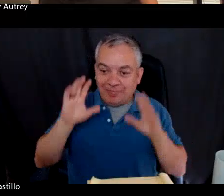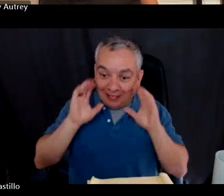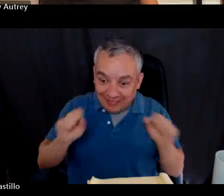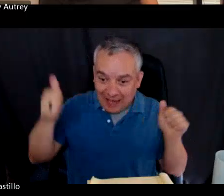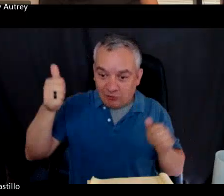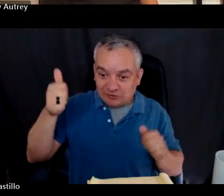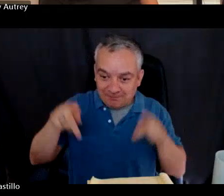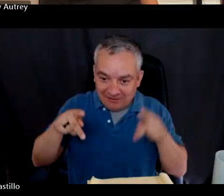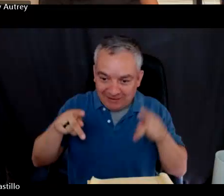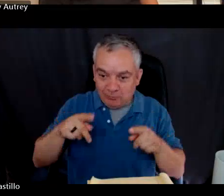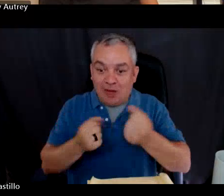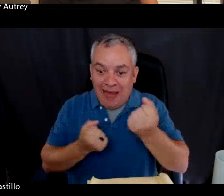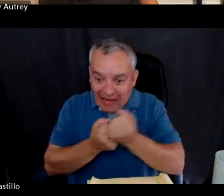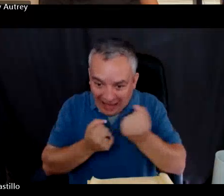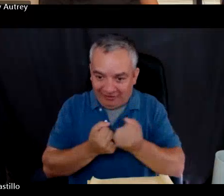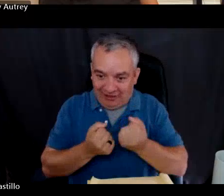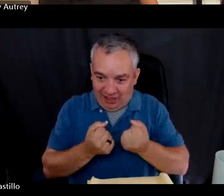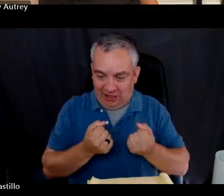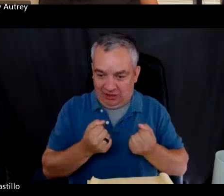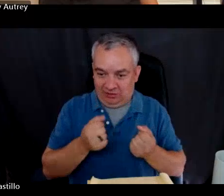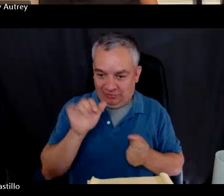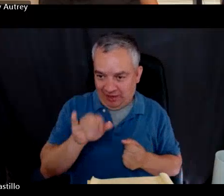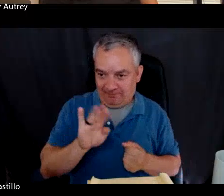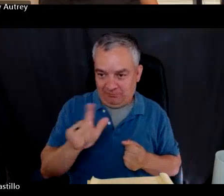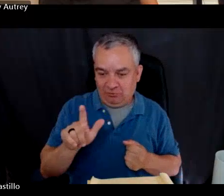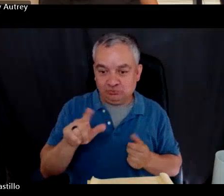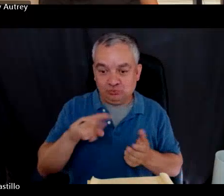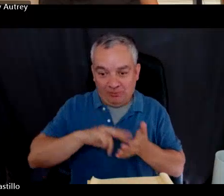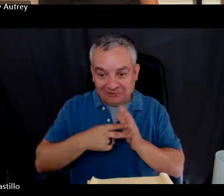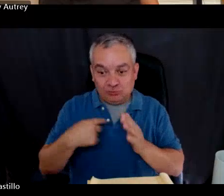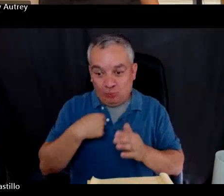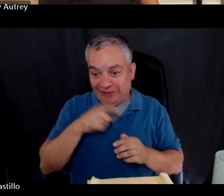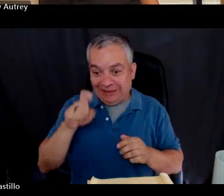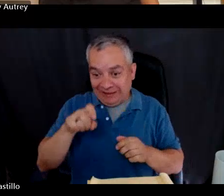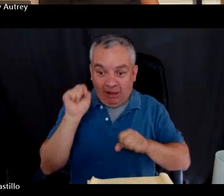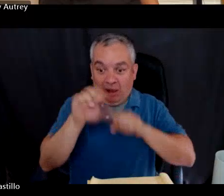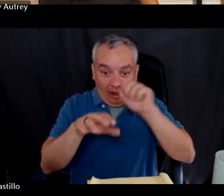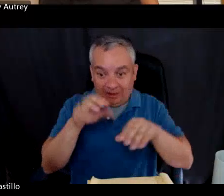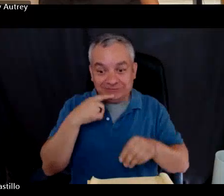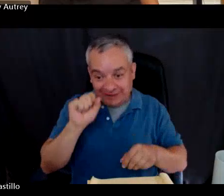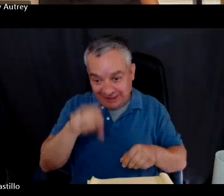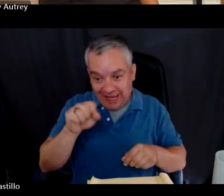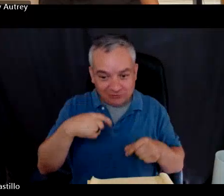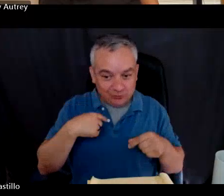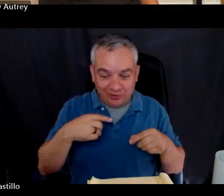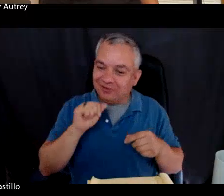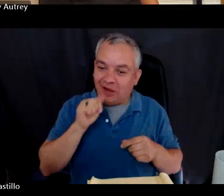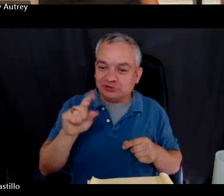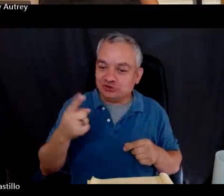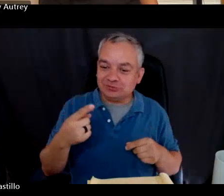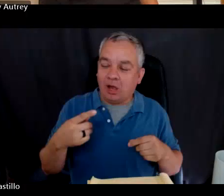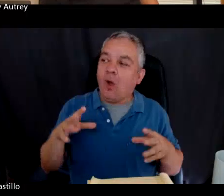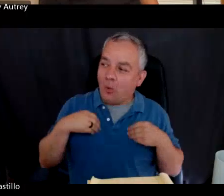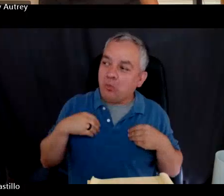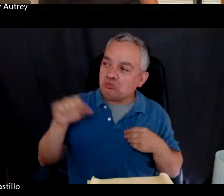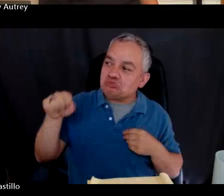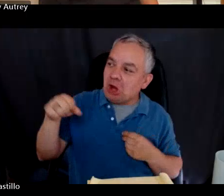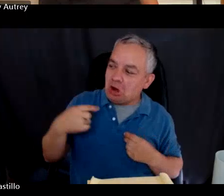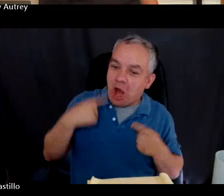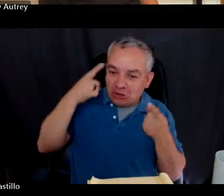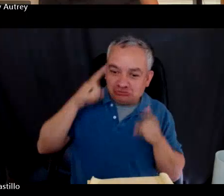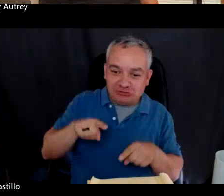to be turned around, where the loudest people are the ones who are advocating for the bill to go through. So we really do need